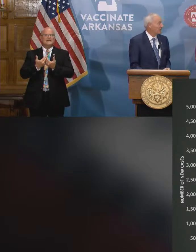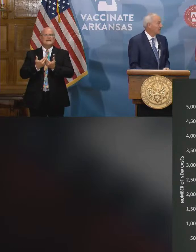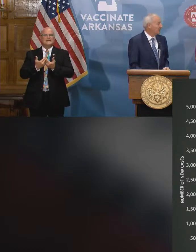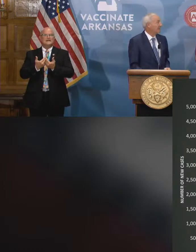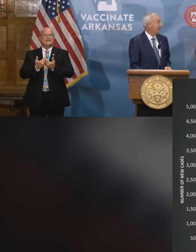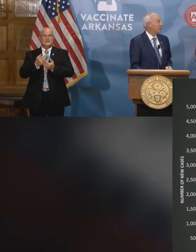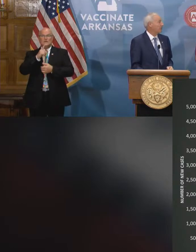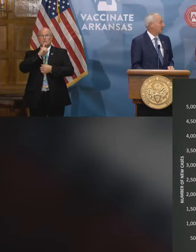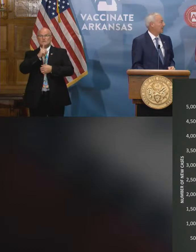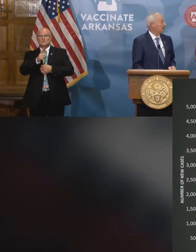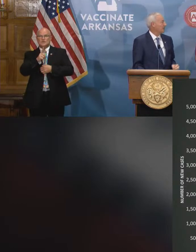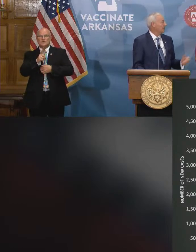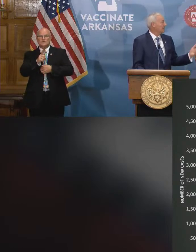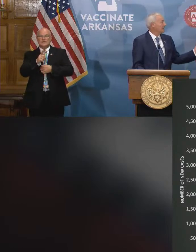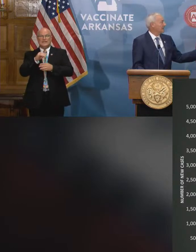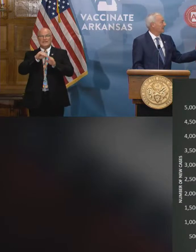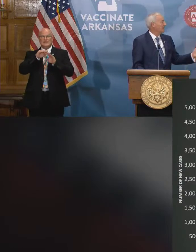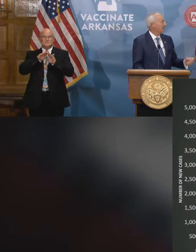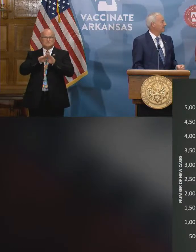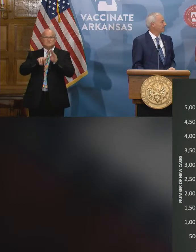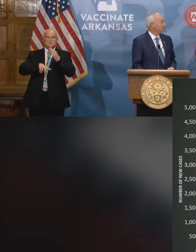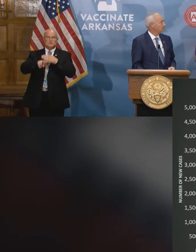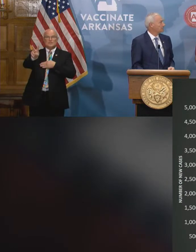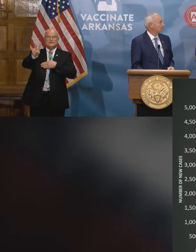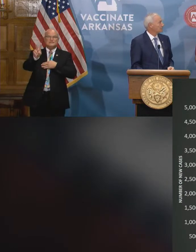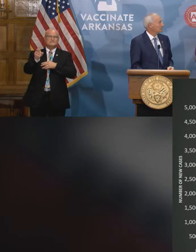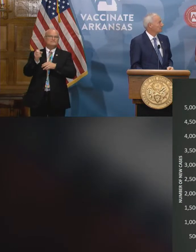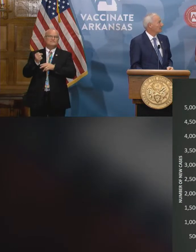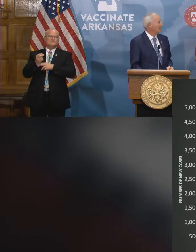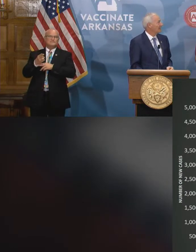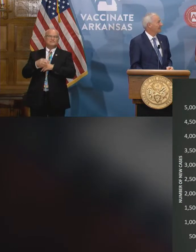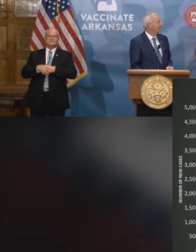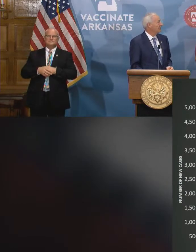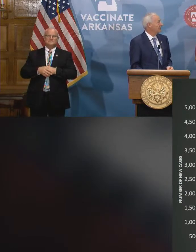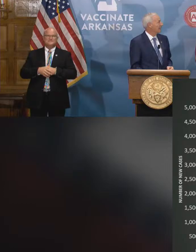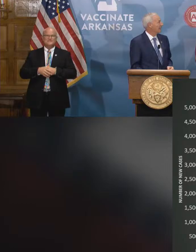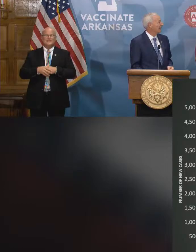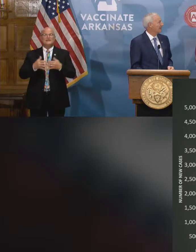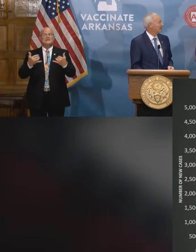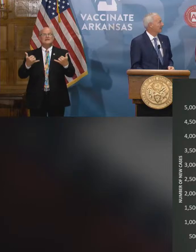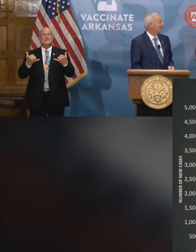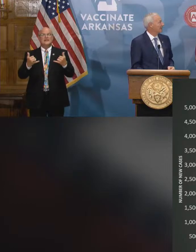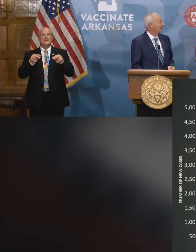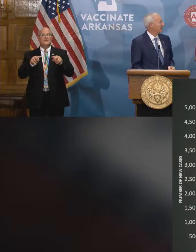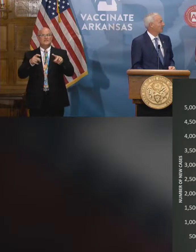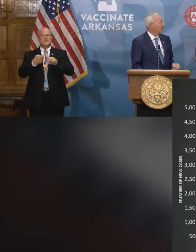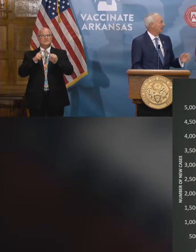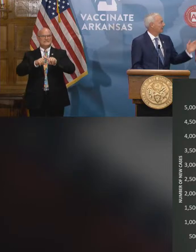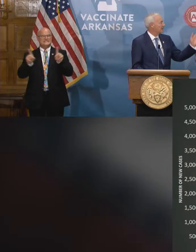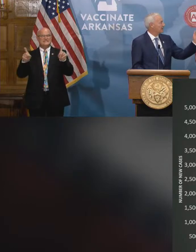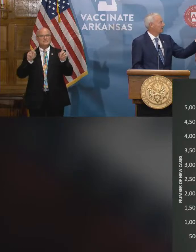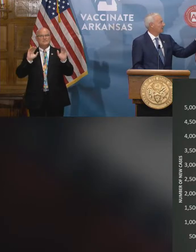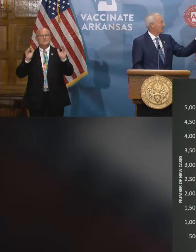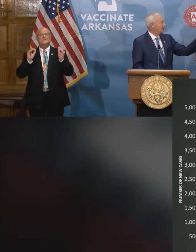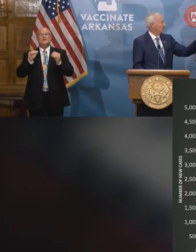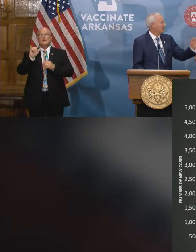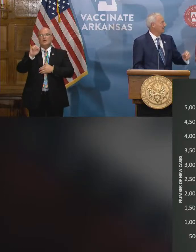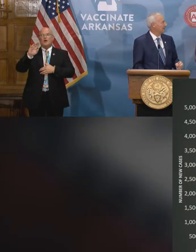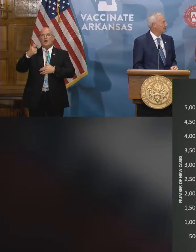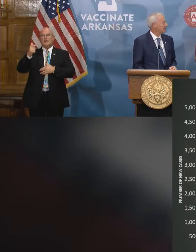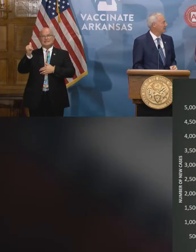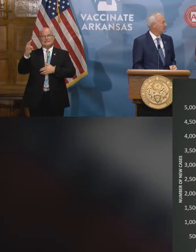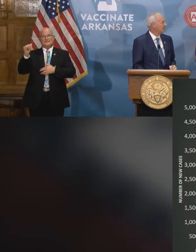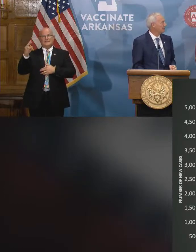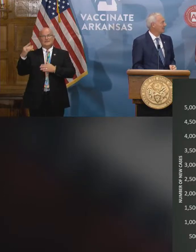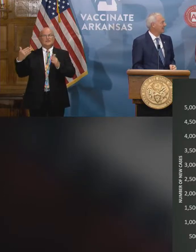we've certainly beat that projection. And then if you look at it from a little bit different way, this is August